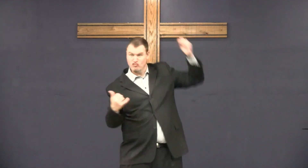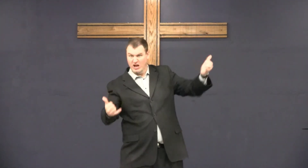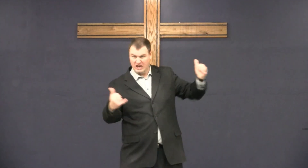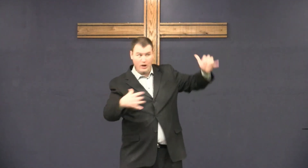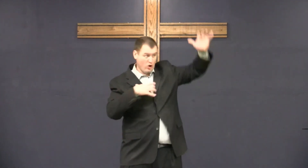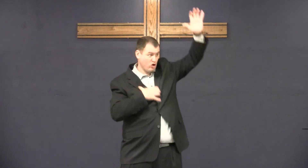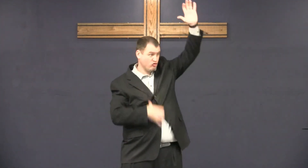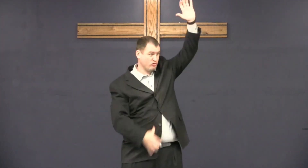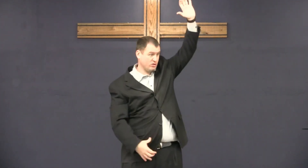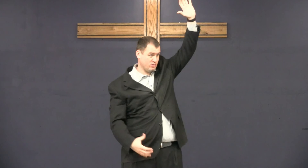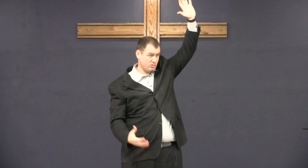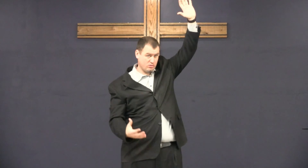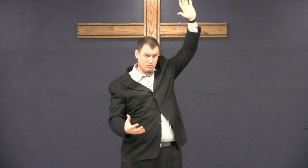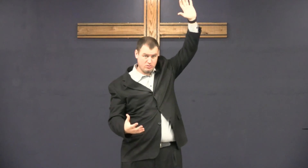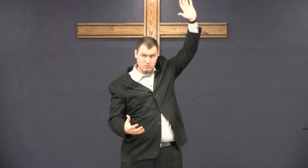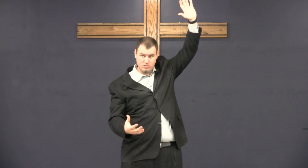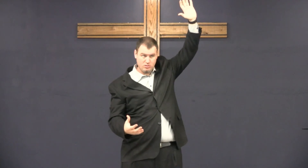hungry right this very moment? How many of you are hungry?